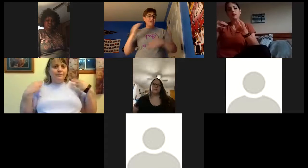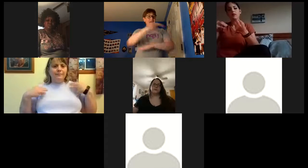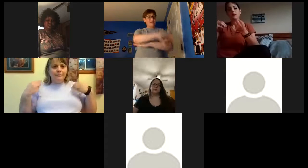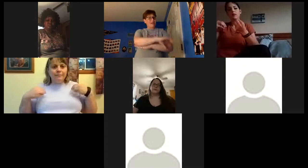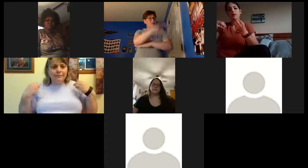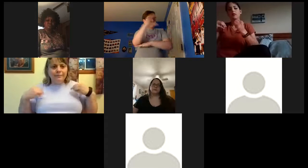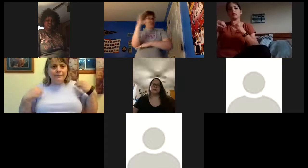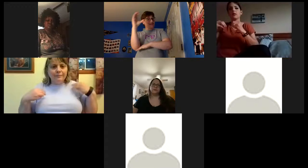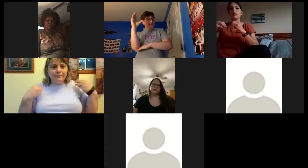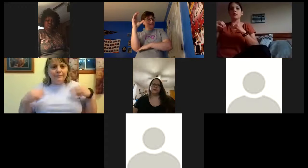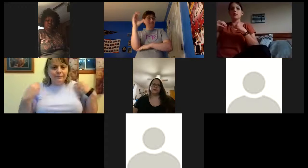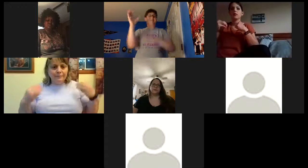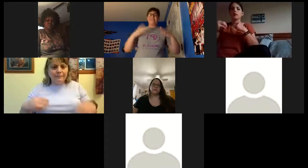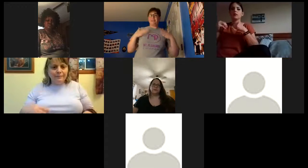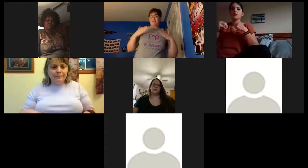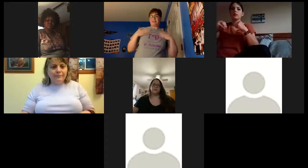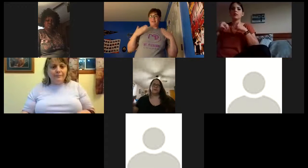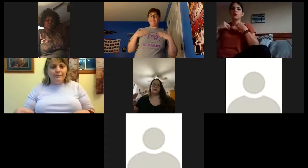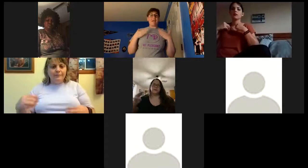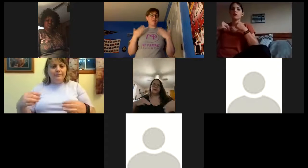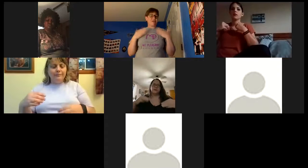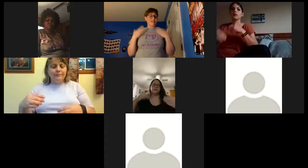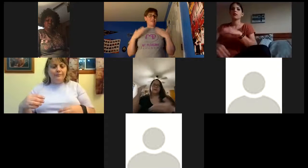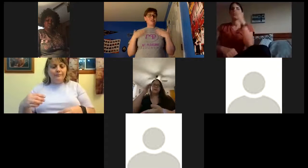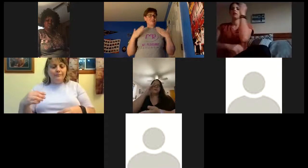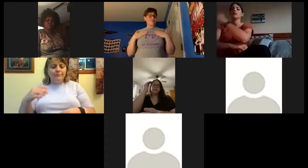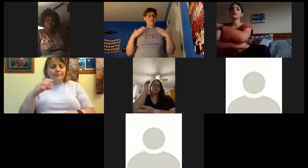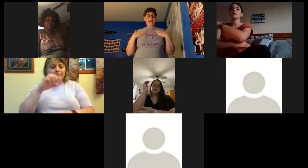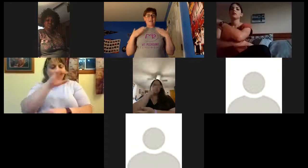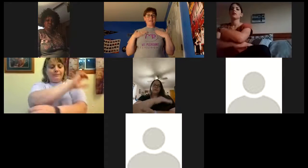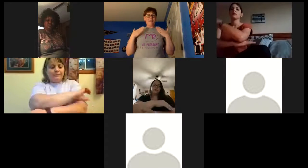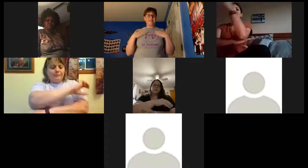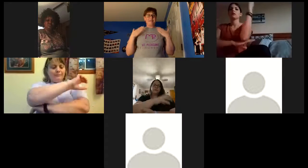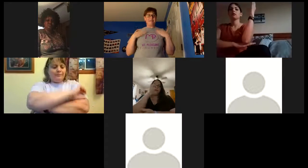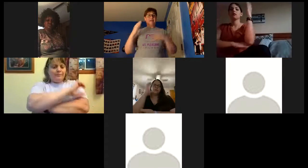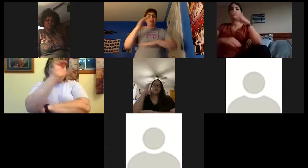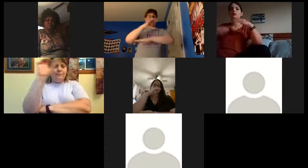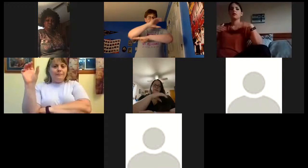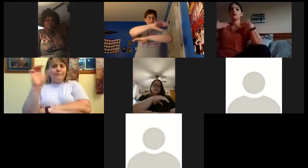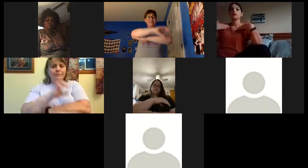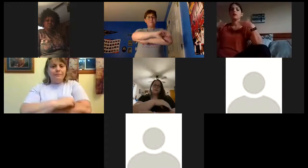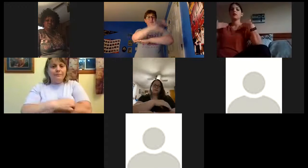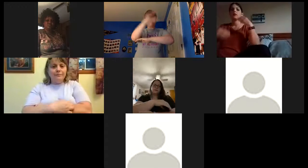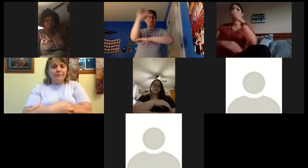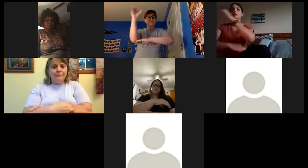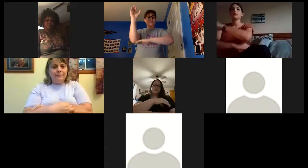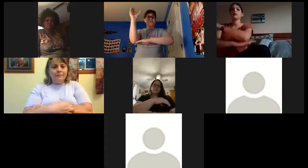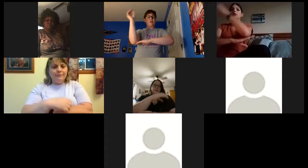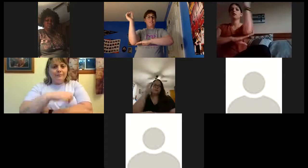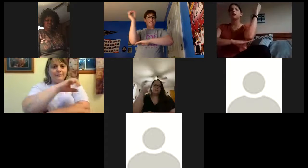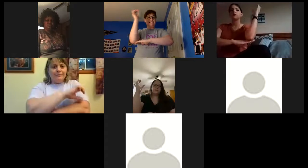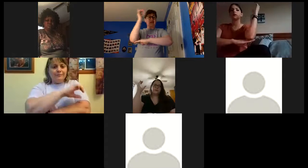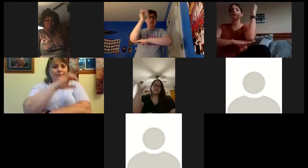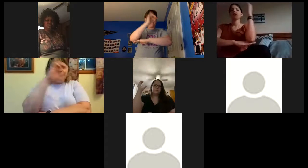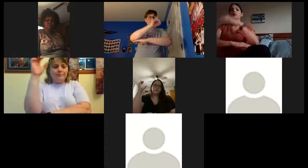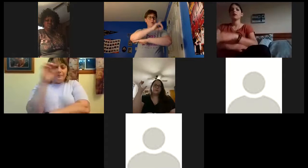merry, and then you got Christmas. So merry is just with happy, and then Christmas. So just like